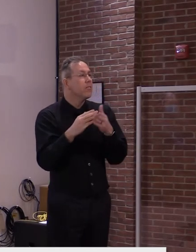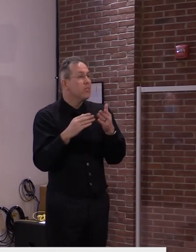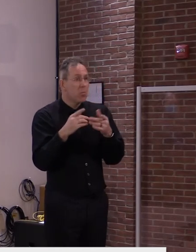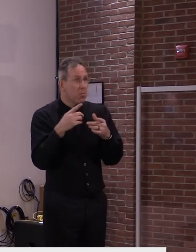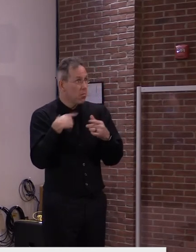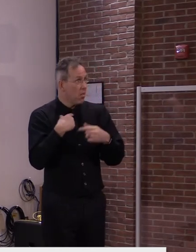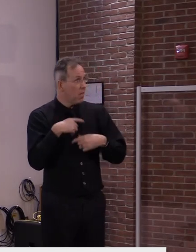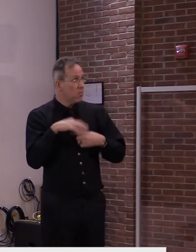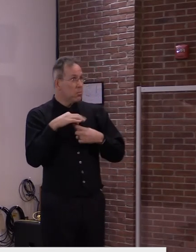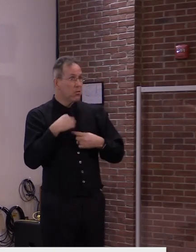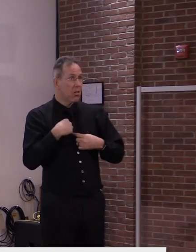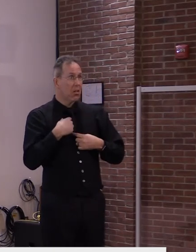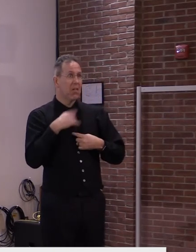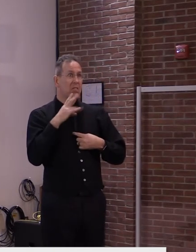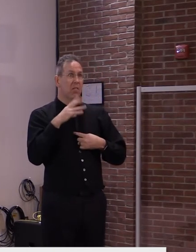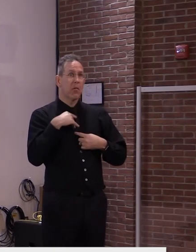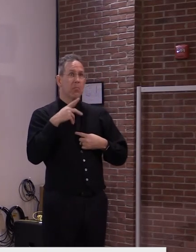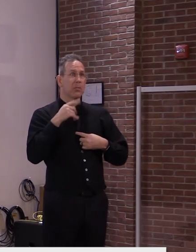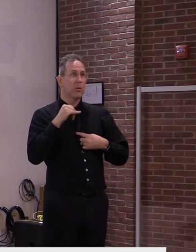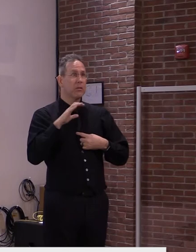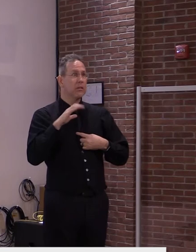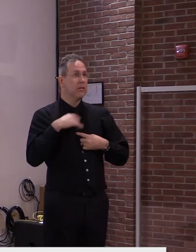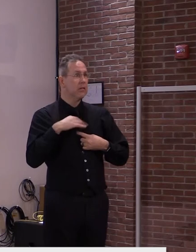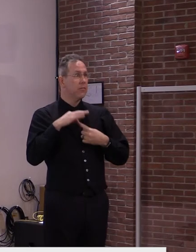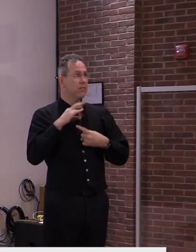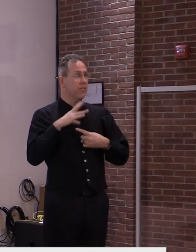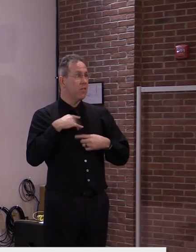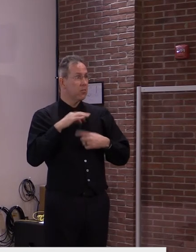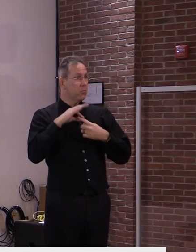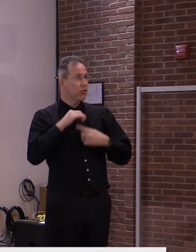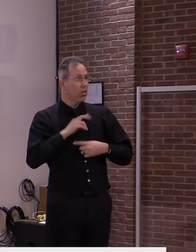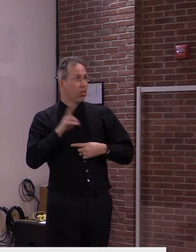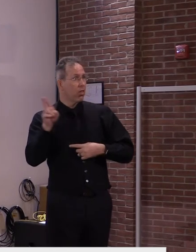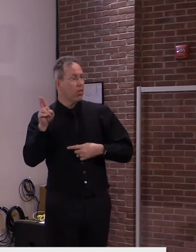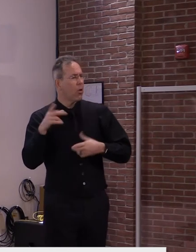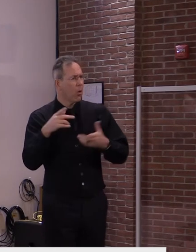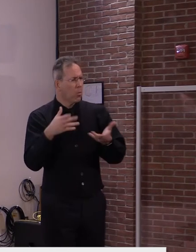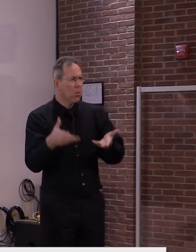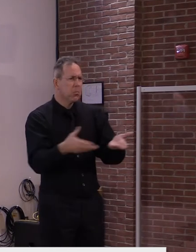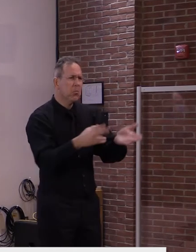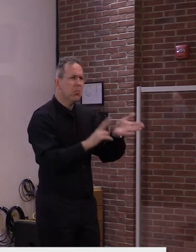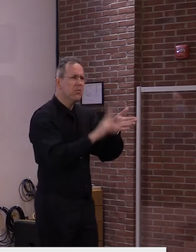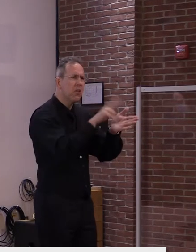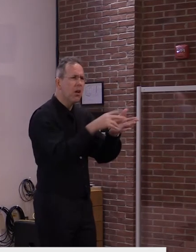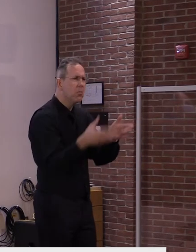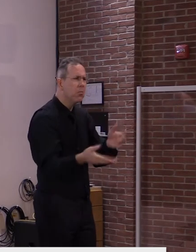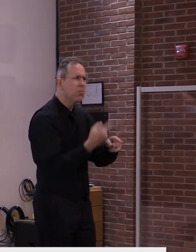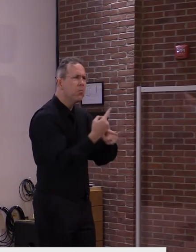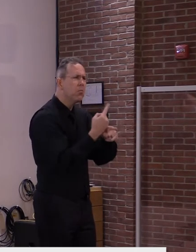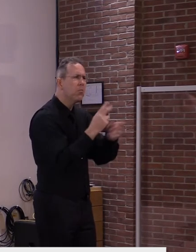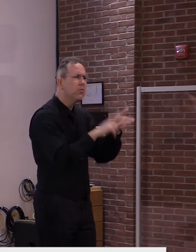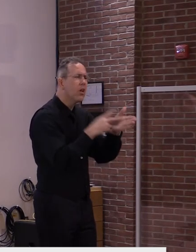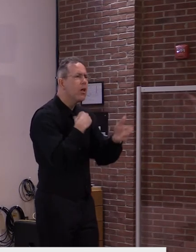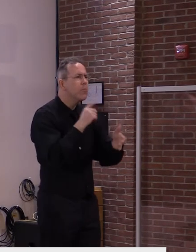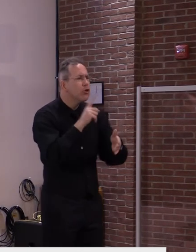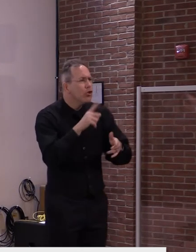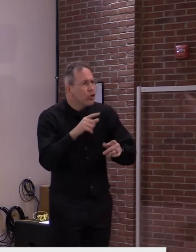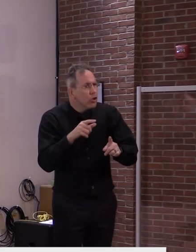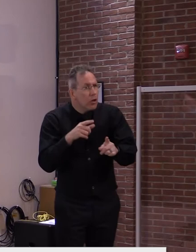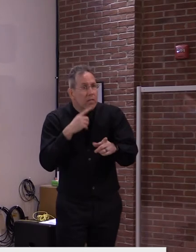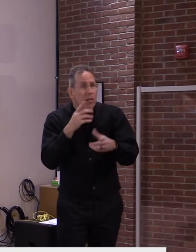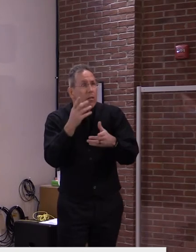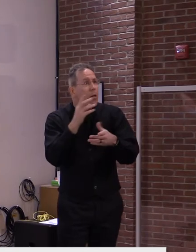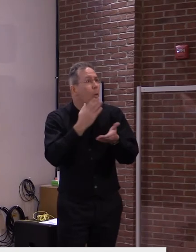site or have already lined up for registration, but we have allocated that amount for this special